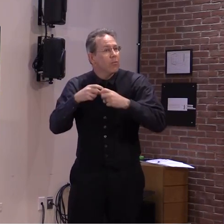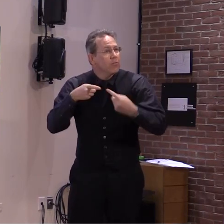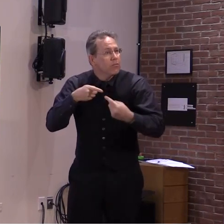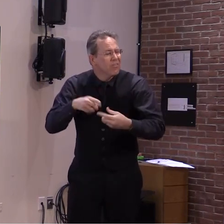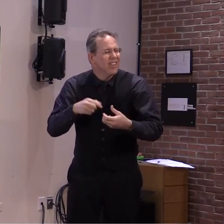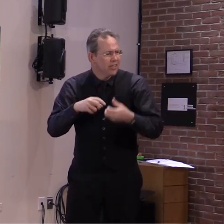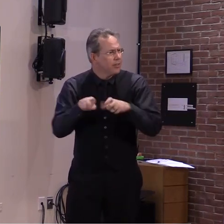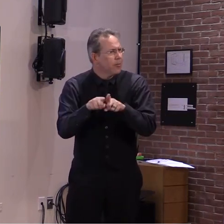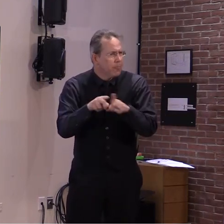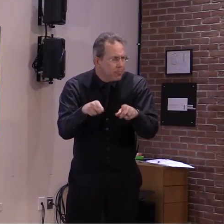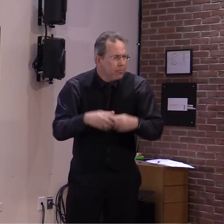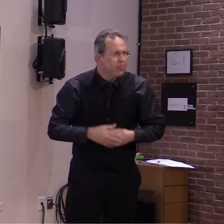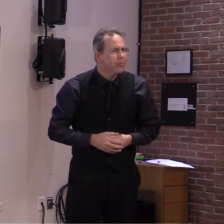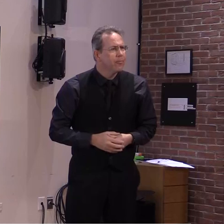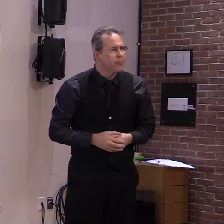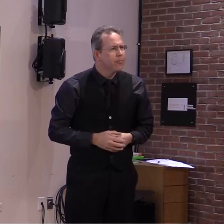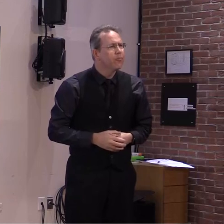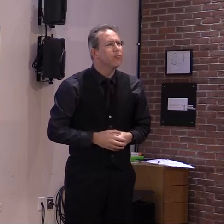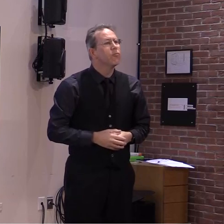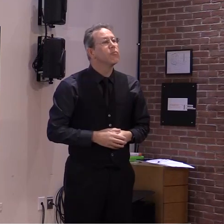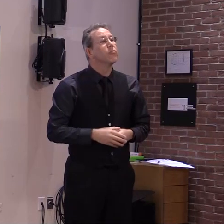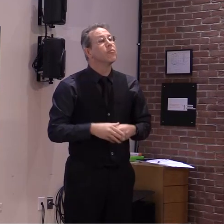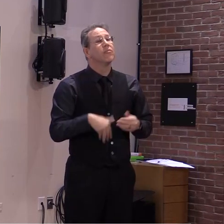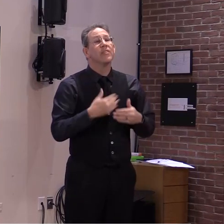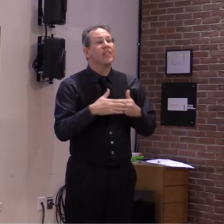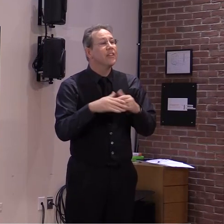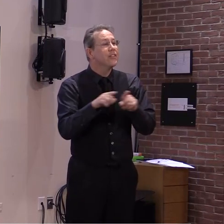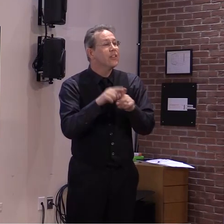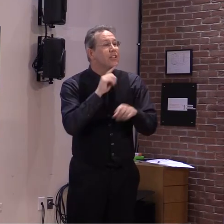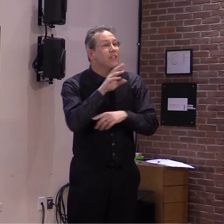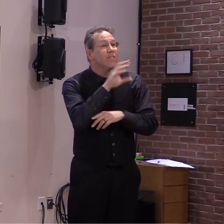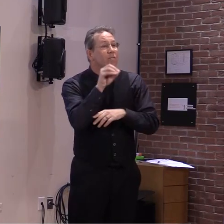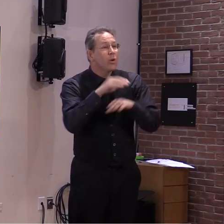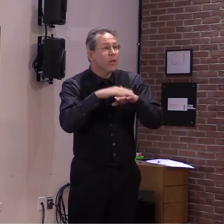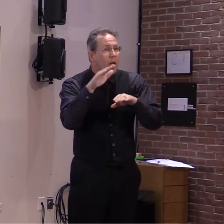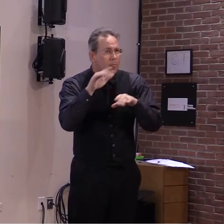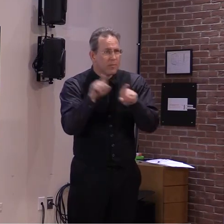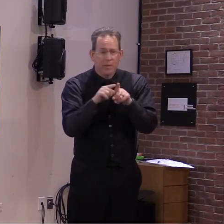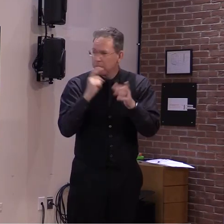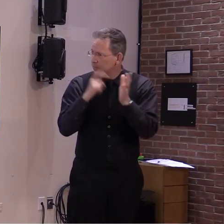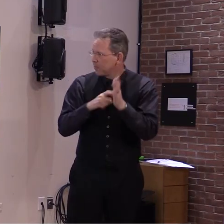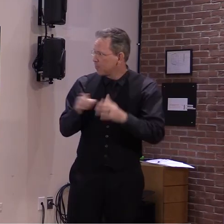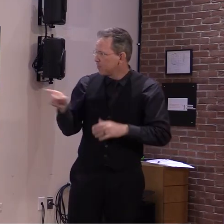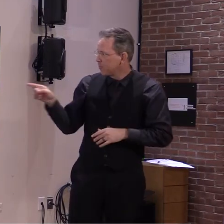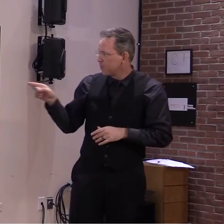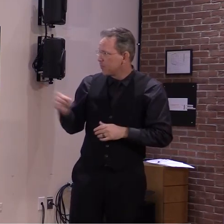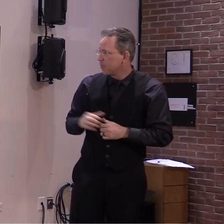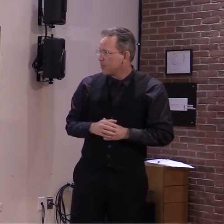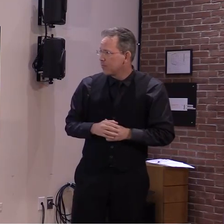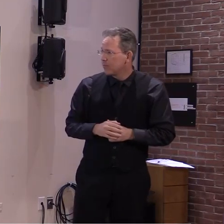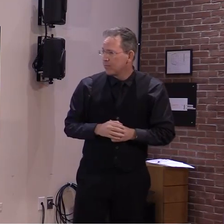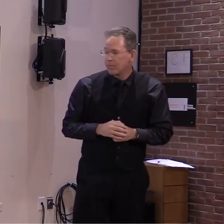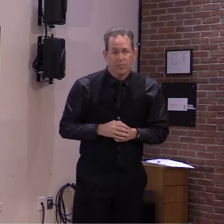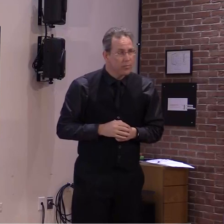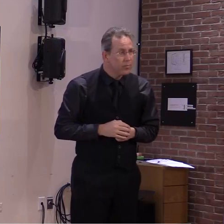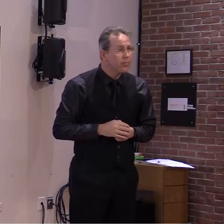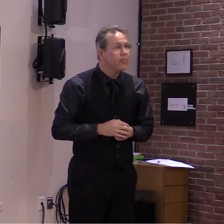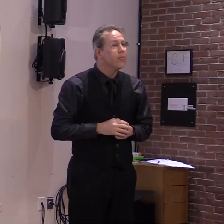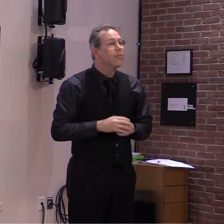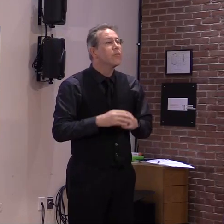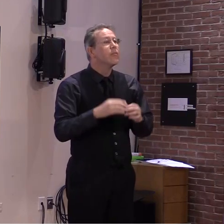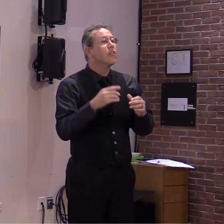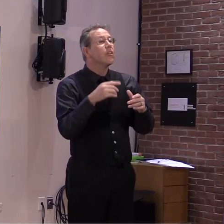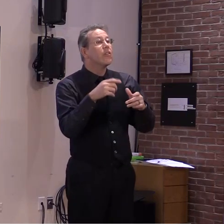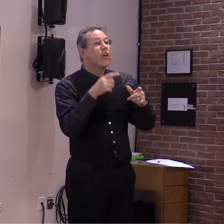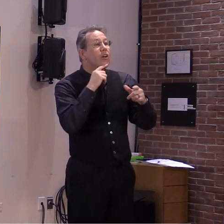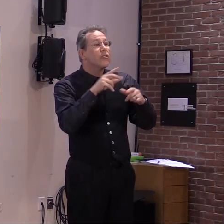in their 40s, although those rates certainly do improve. And then on the flip side, those that are under 30 years old, you can see that they actually have a